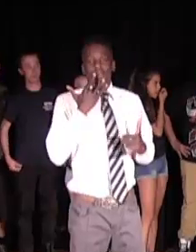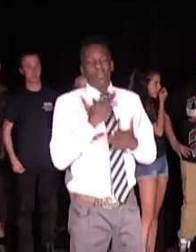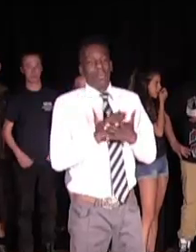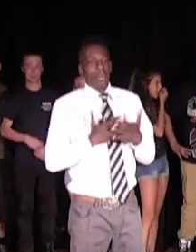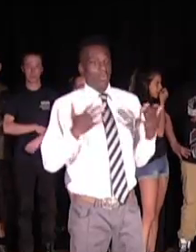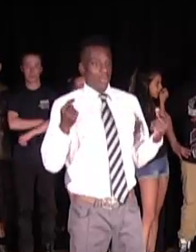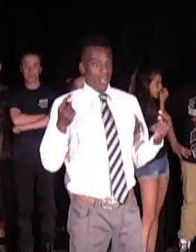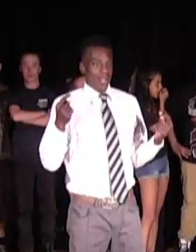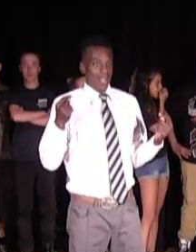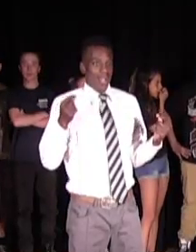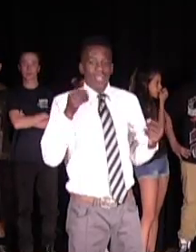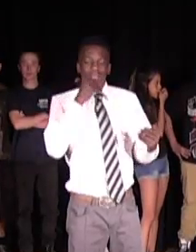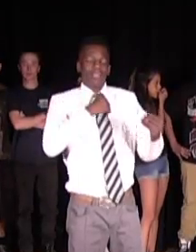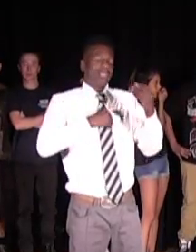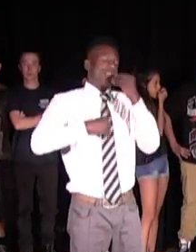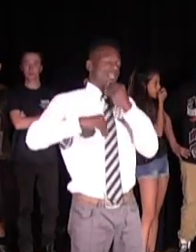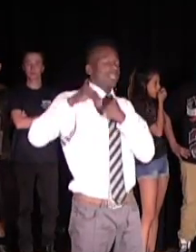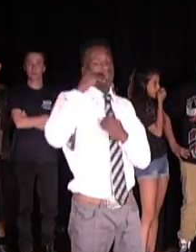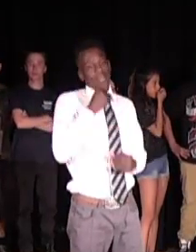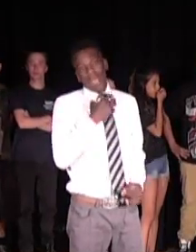My last favorite part that we want to do is let's have